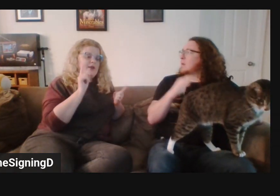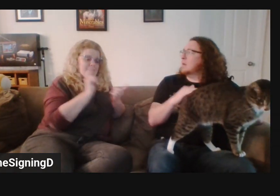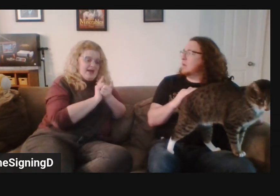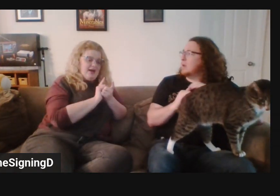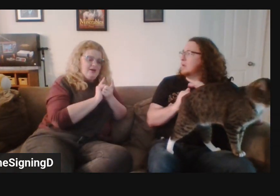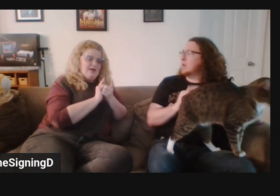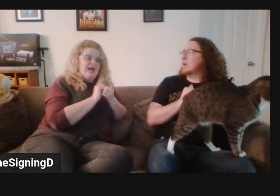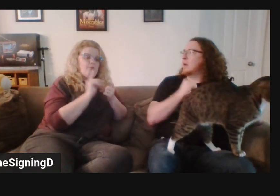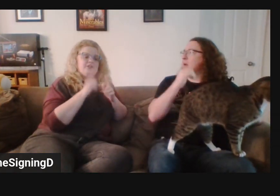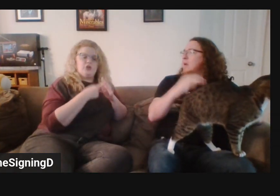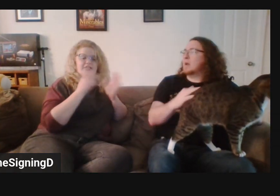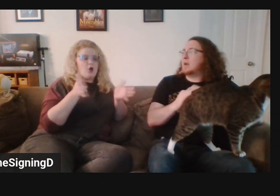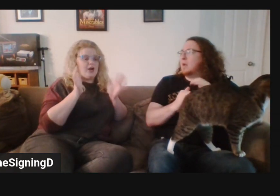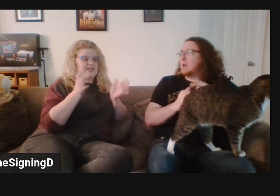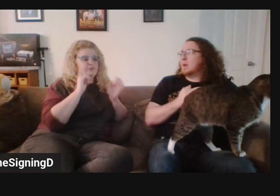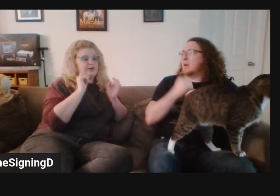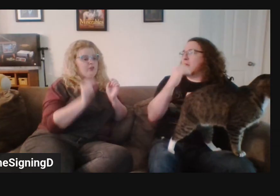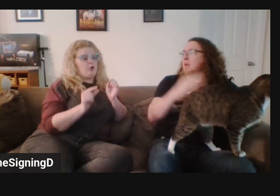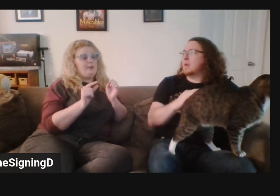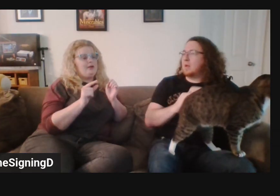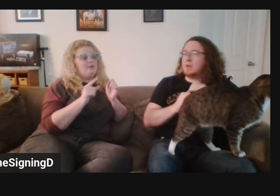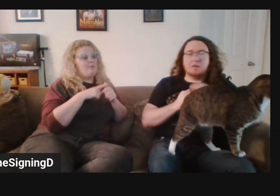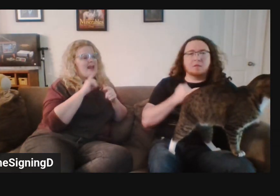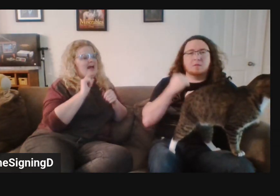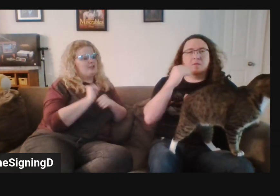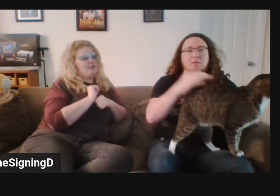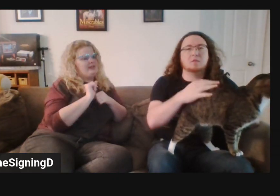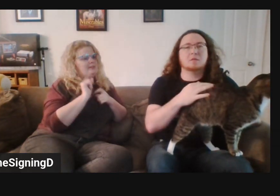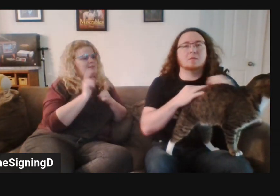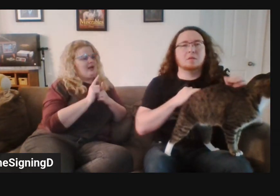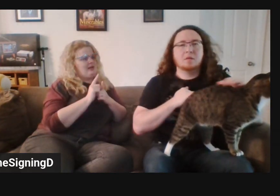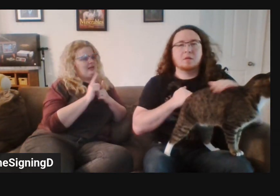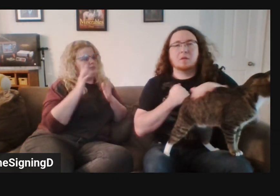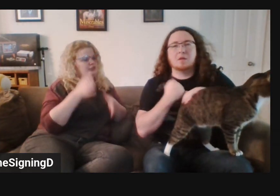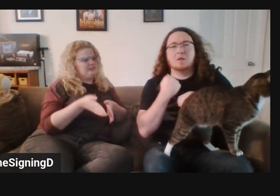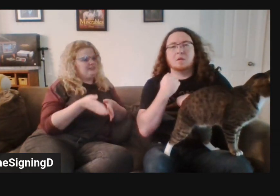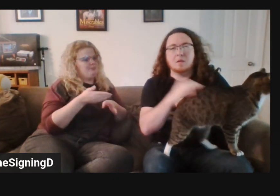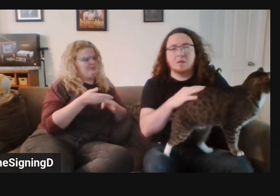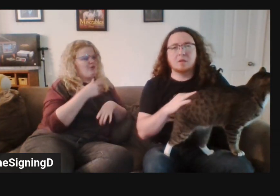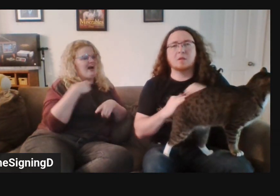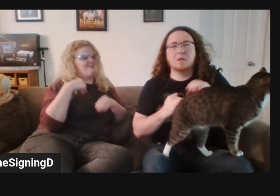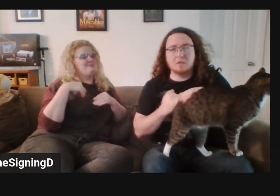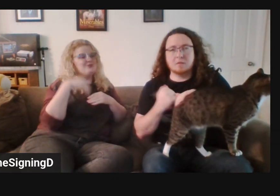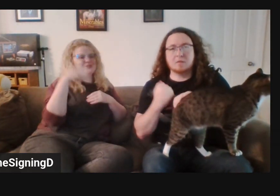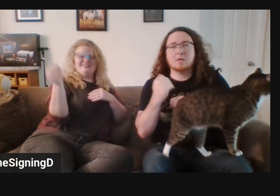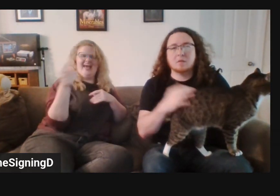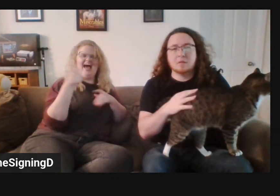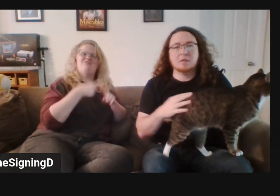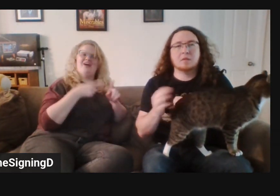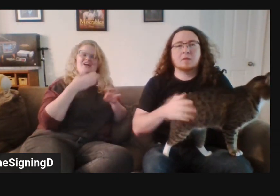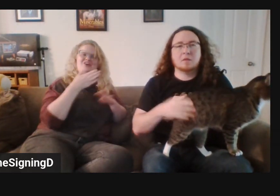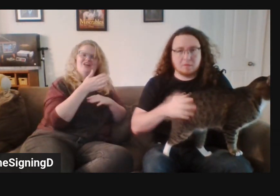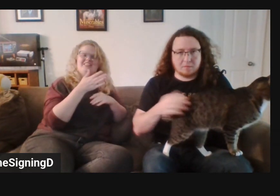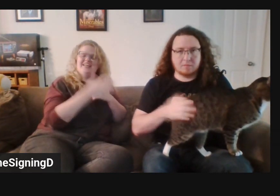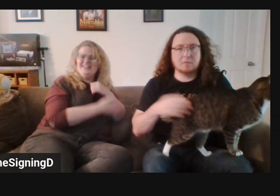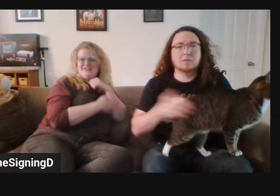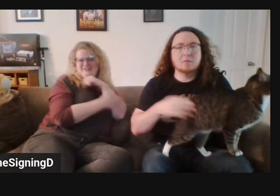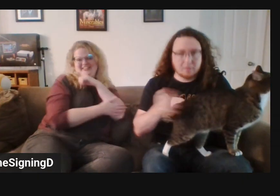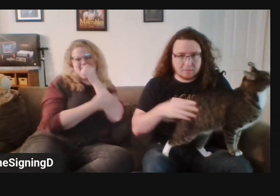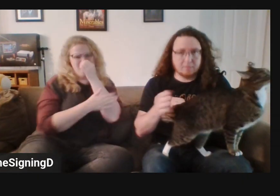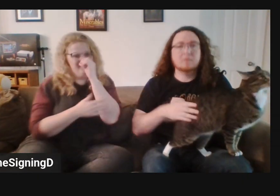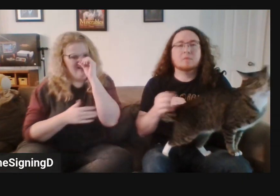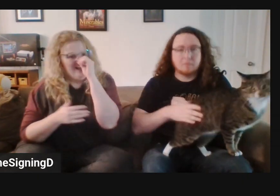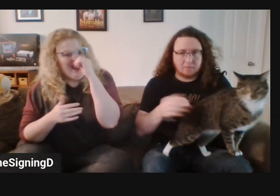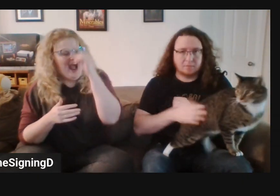So we met and we started talking for a little bit, and we actually met in person before I moved halfway across the